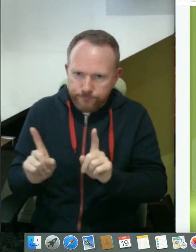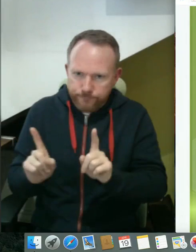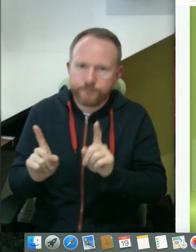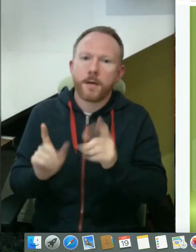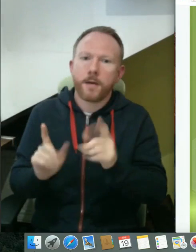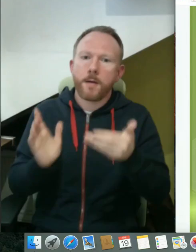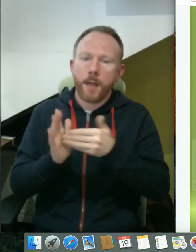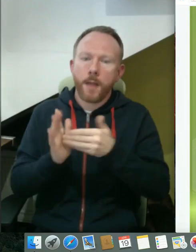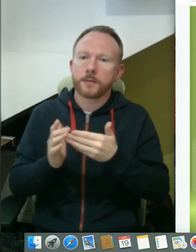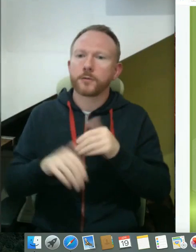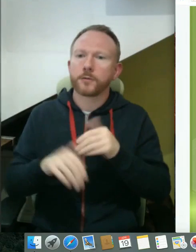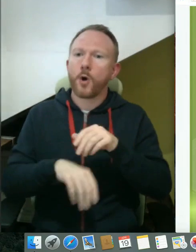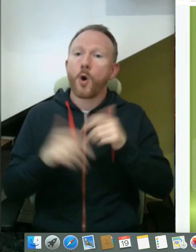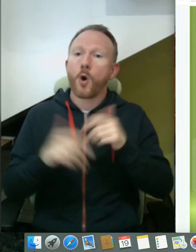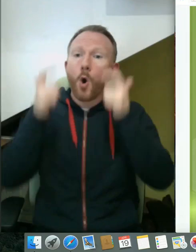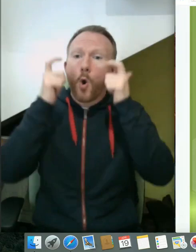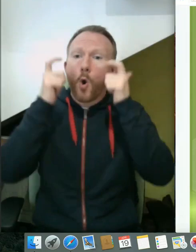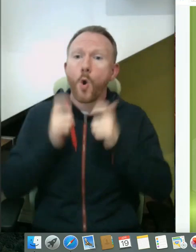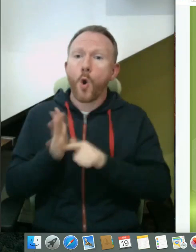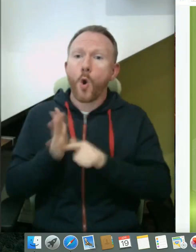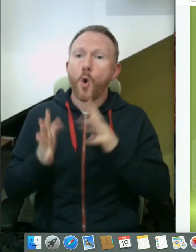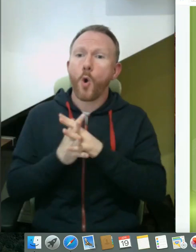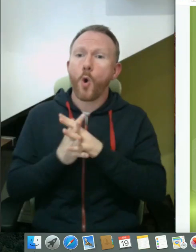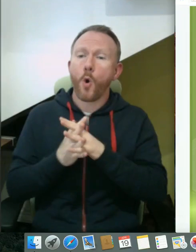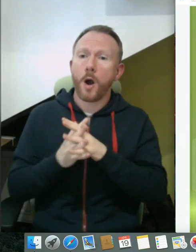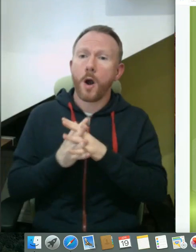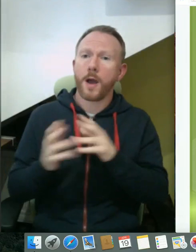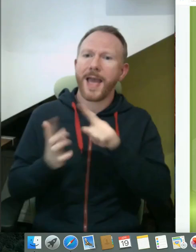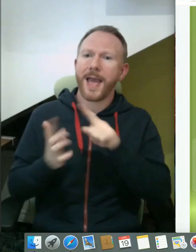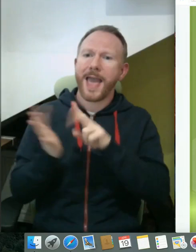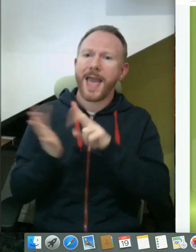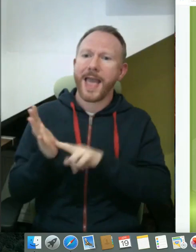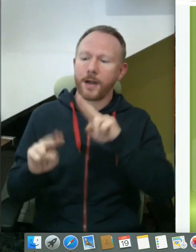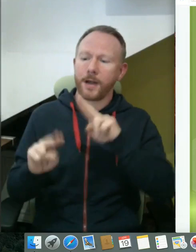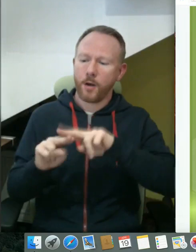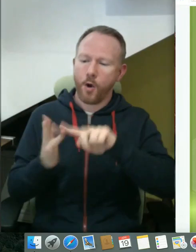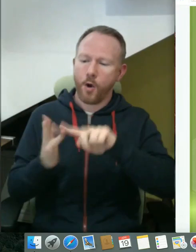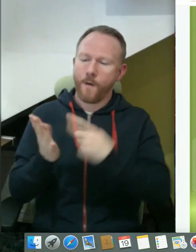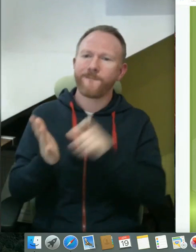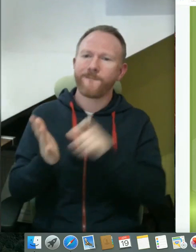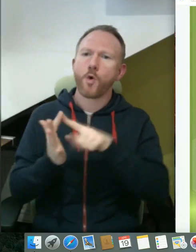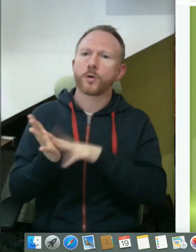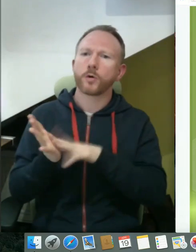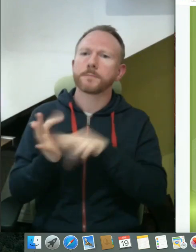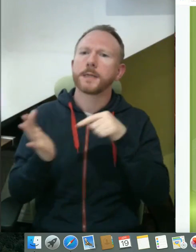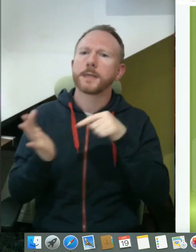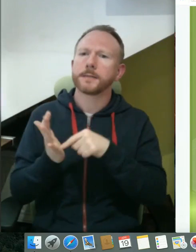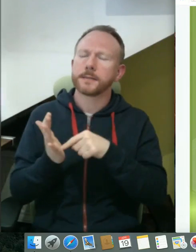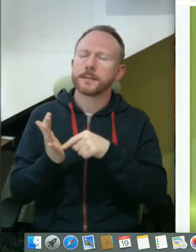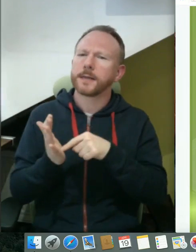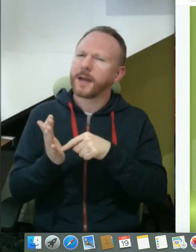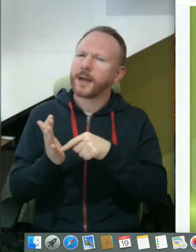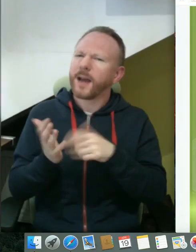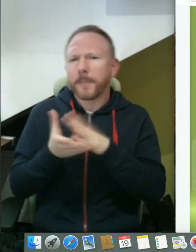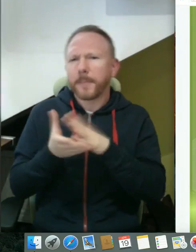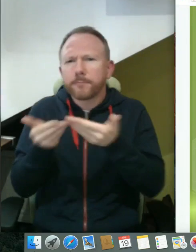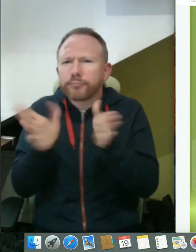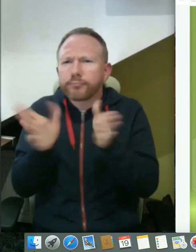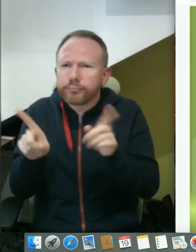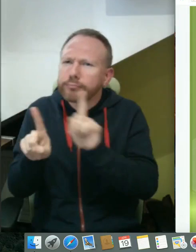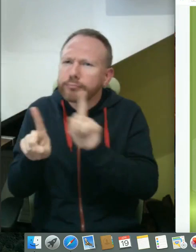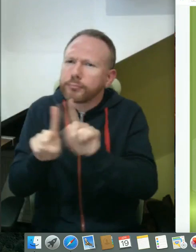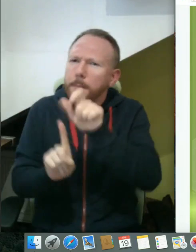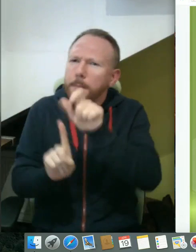we're using the term law enforcement specifically because it's quite a generic term, because when it